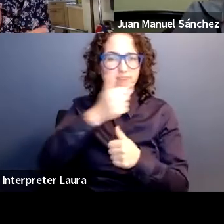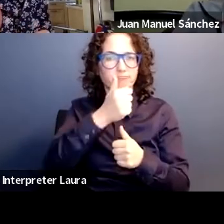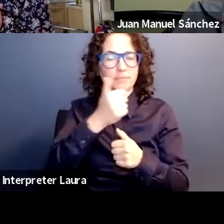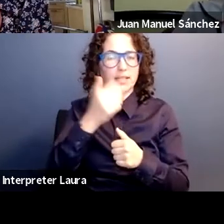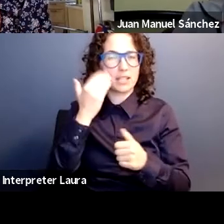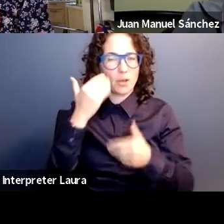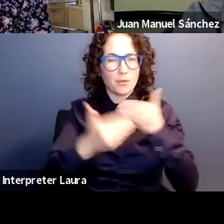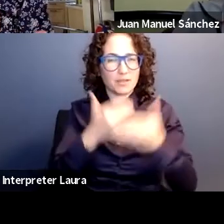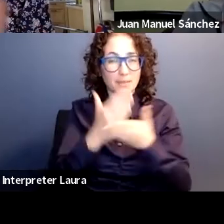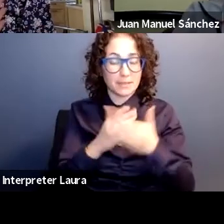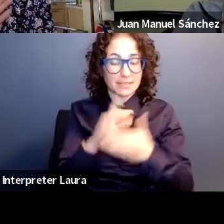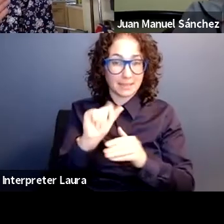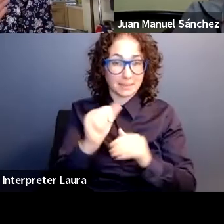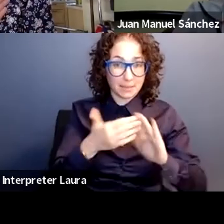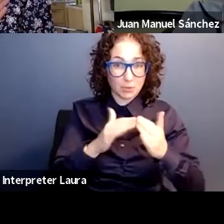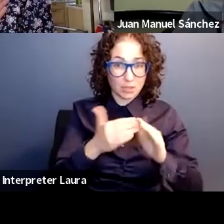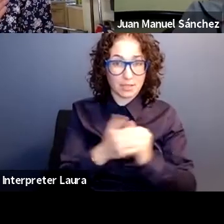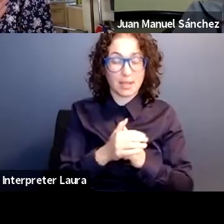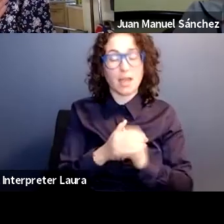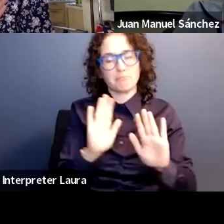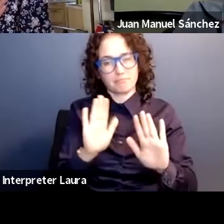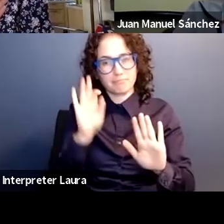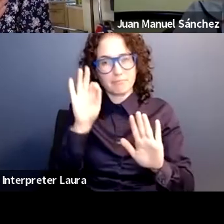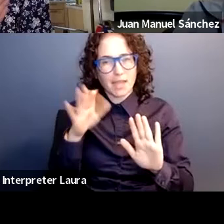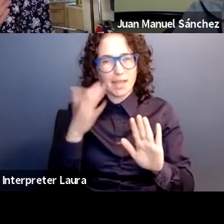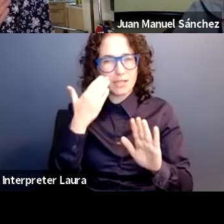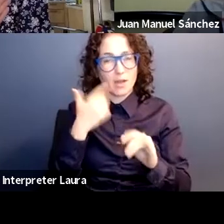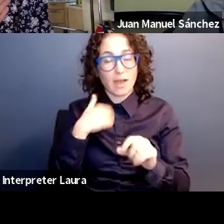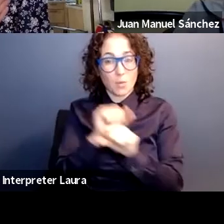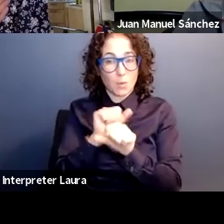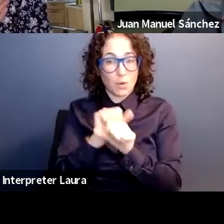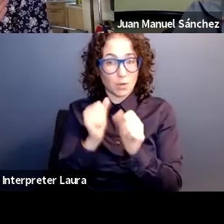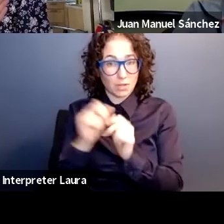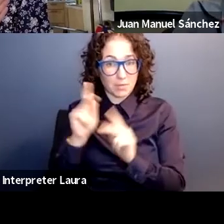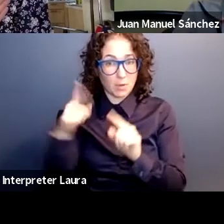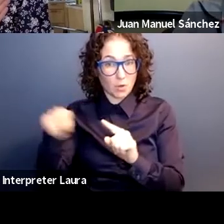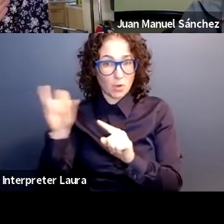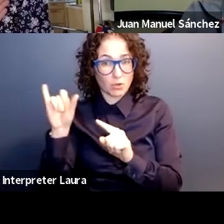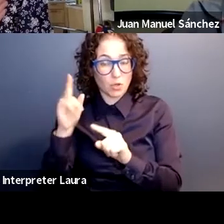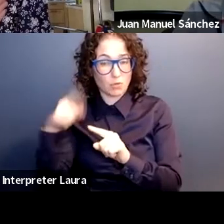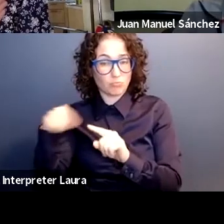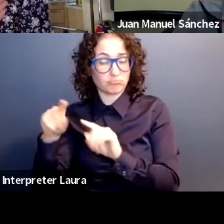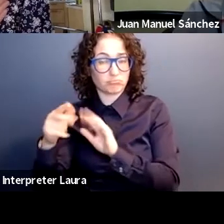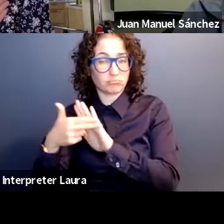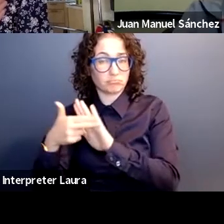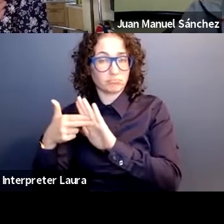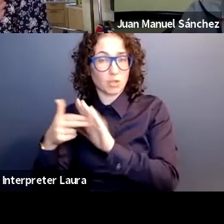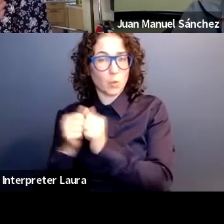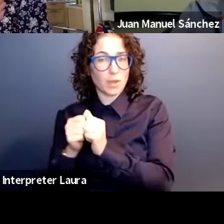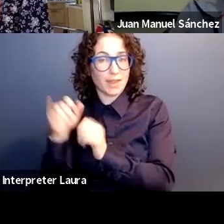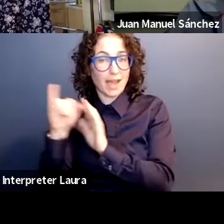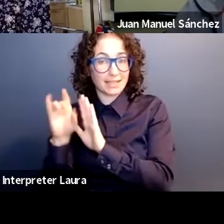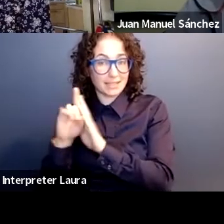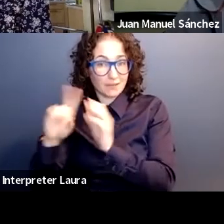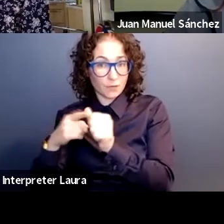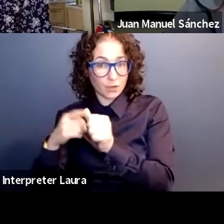some of the disability community. I will say, because I work with people who also identify with identity first